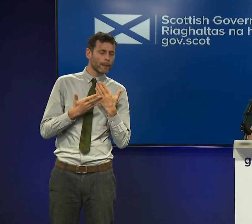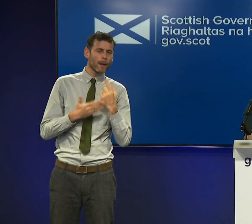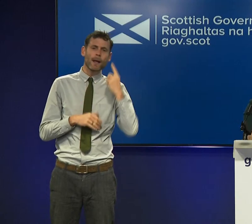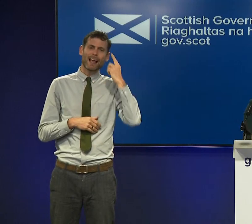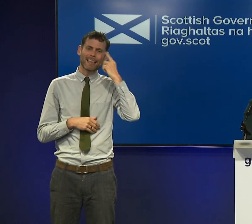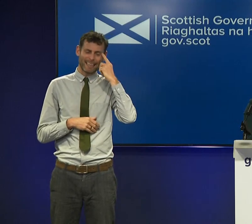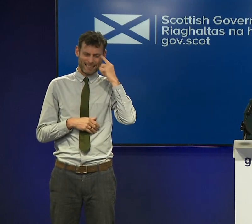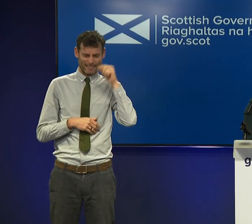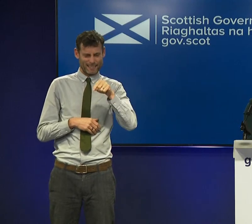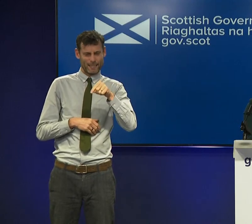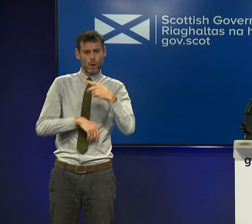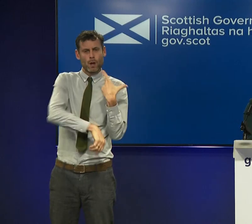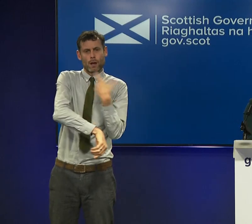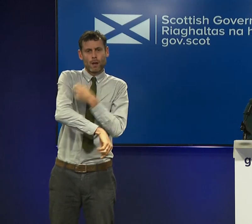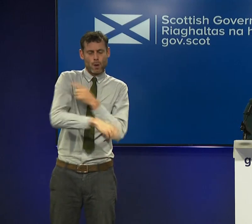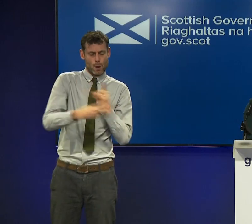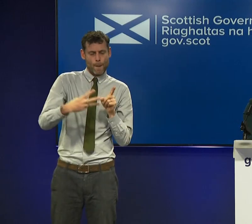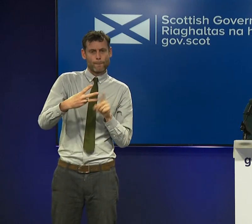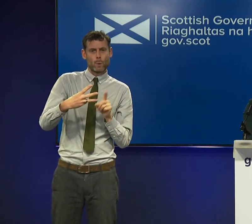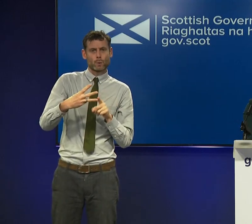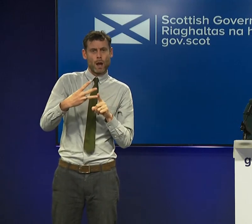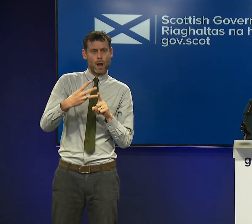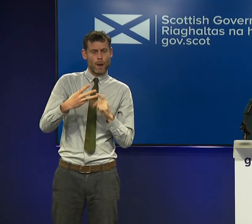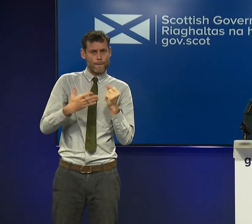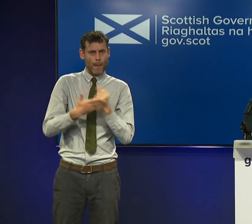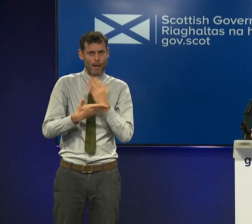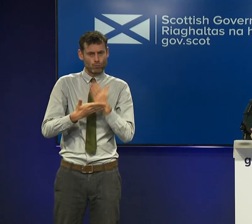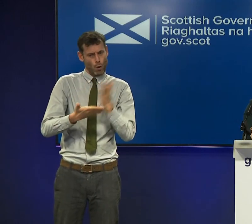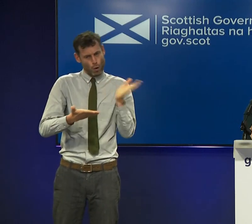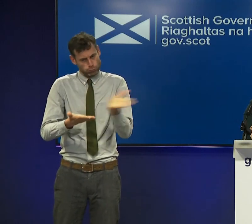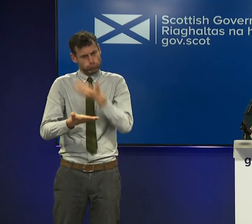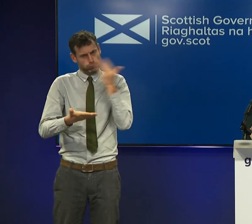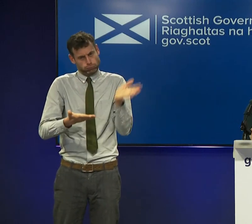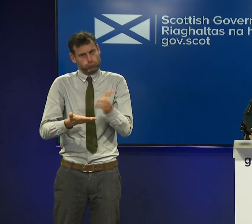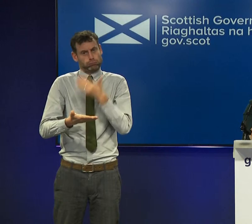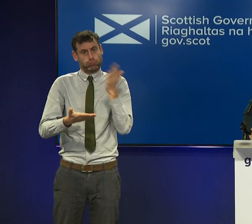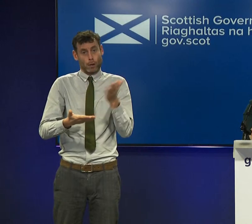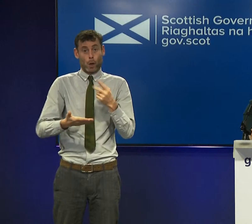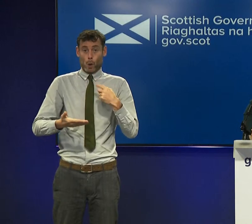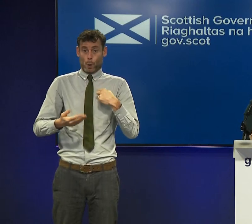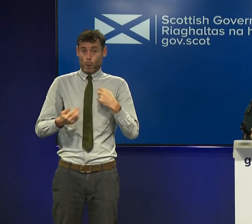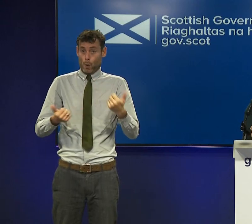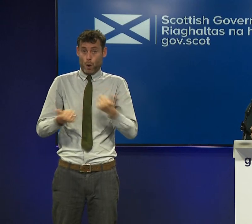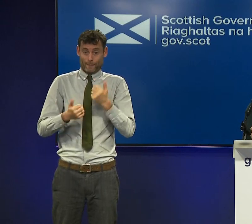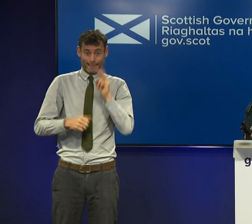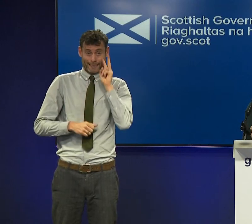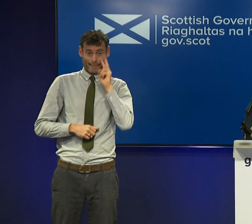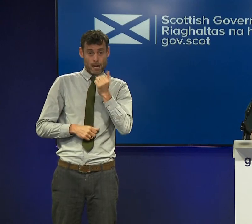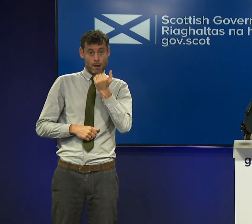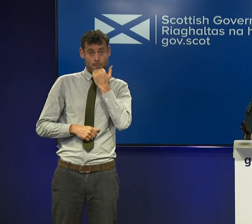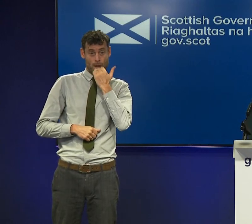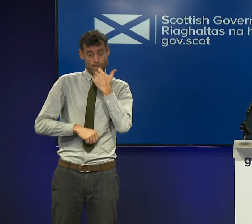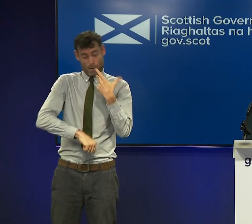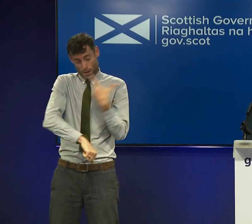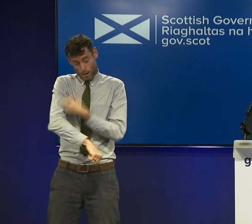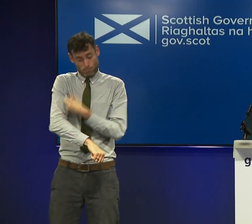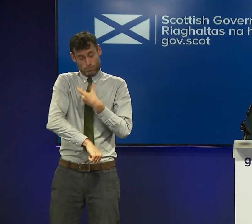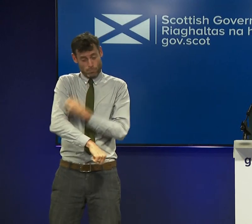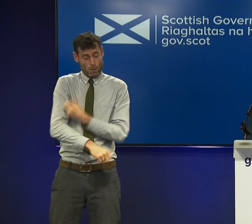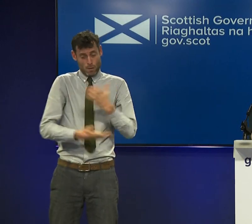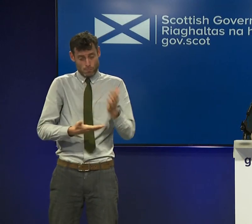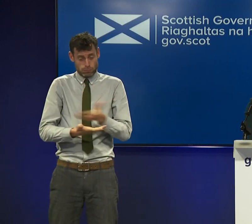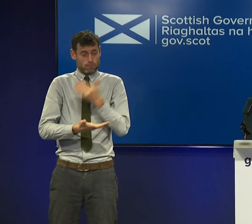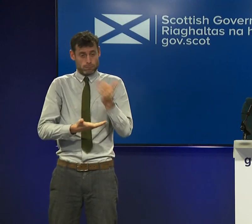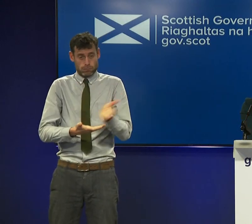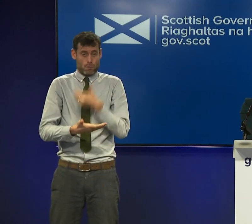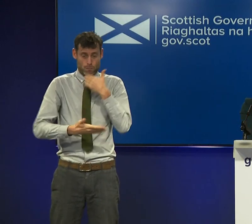the operational aspects of that. We are already, you know, going very, very, you know, fast in the booster